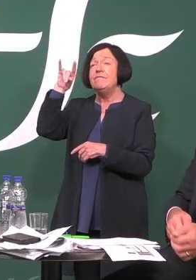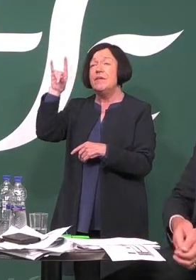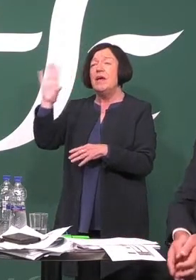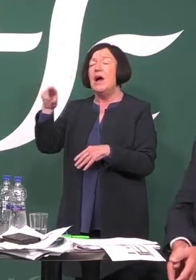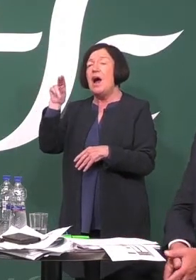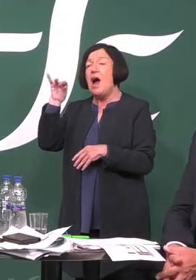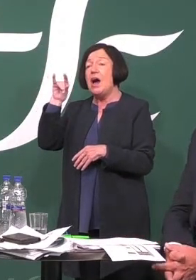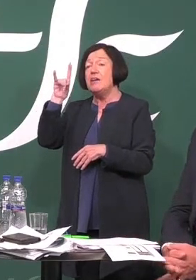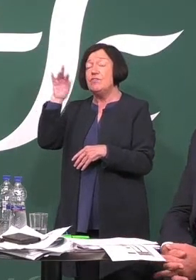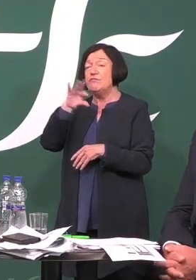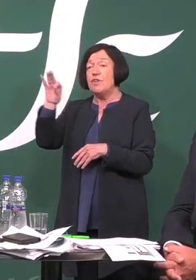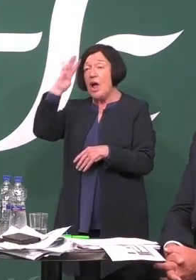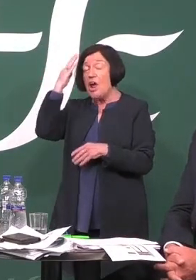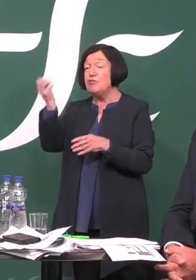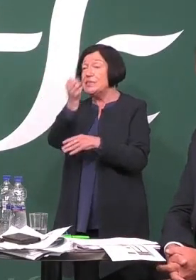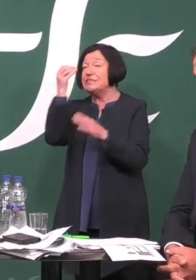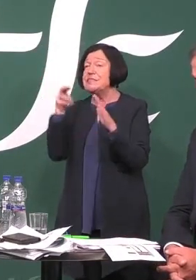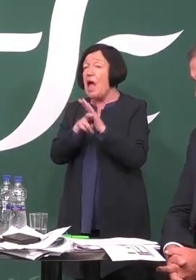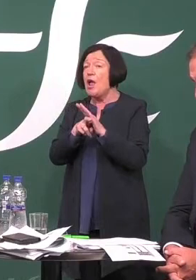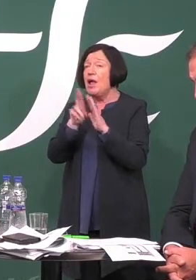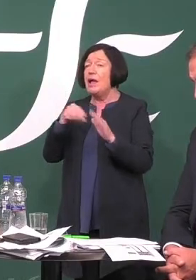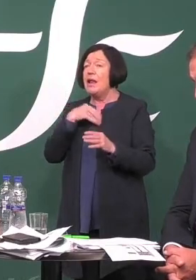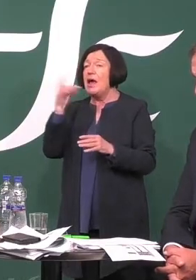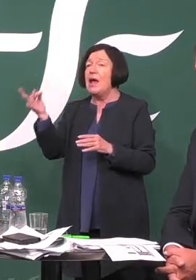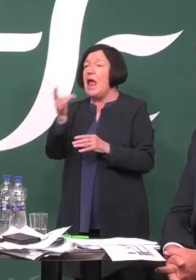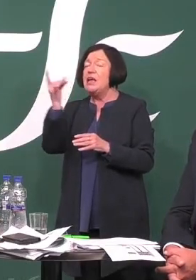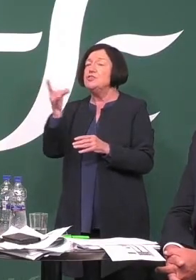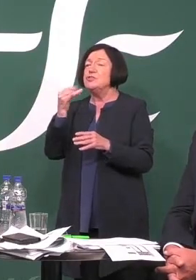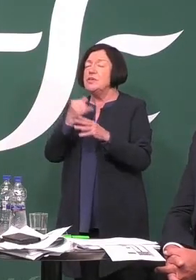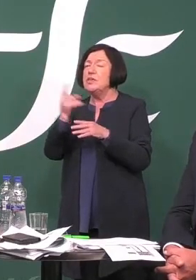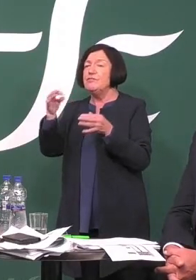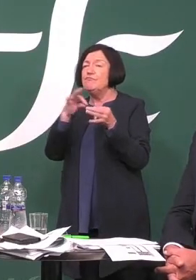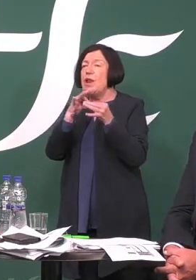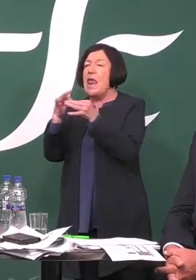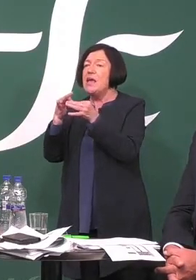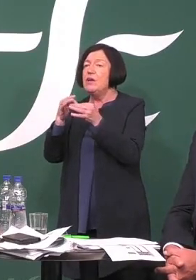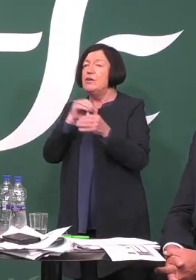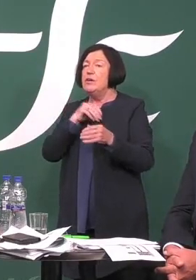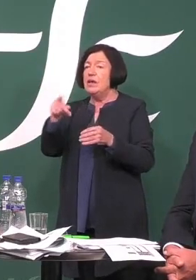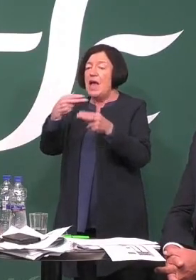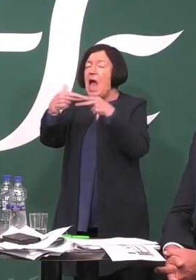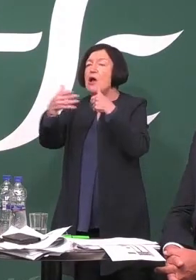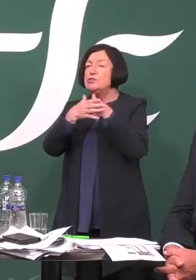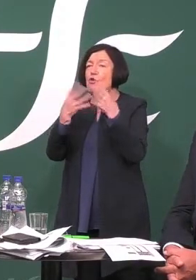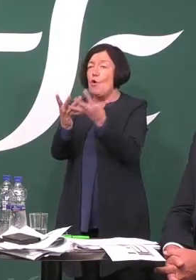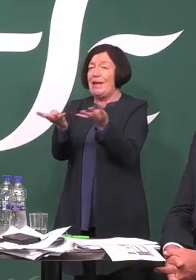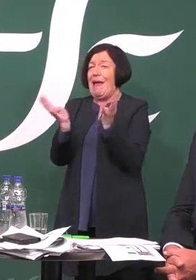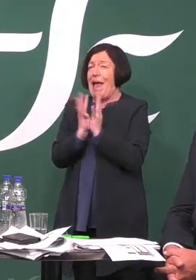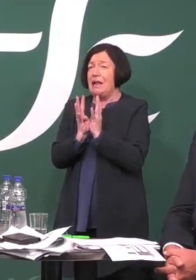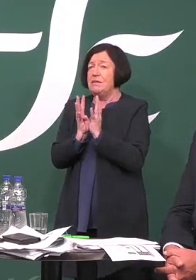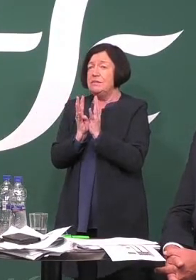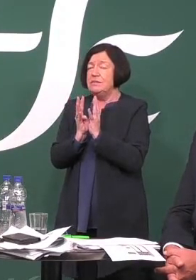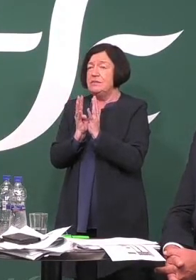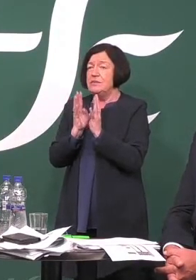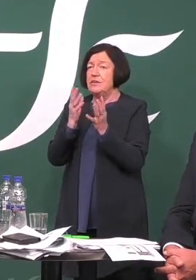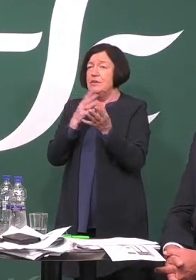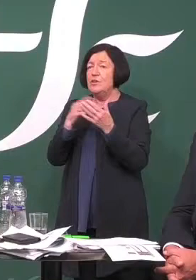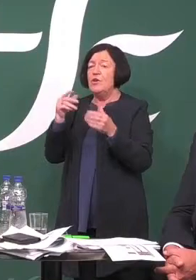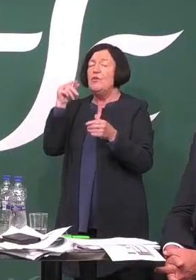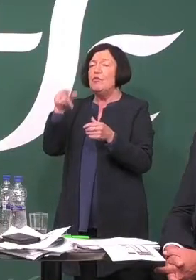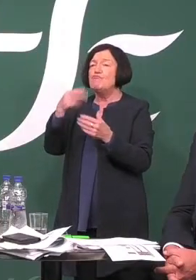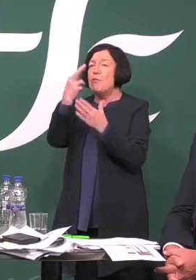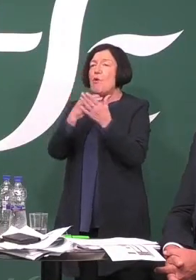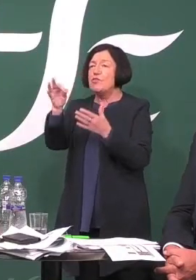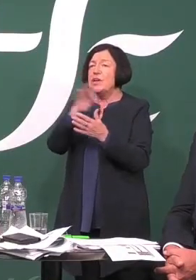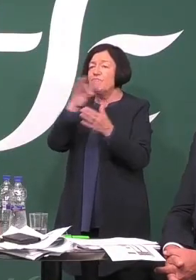Hi, Niamh Griffin from the Irish Examiner. Can I ask, just in relation to the outdoor gatherings, what kind of reports are you getting